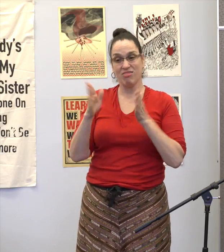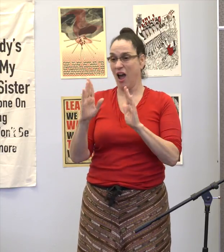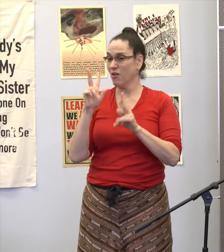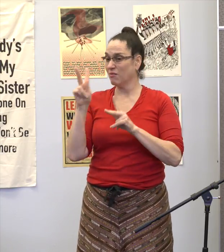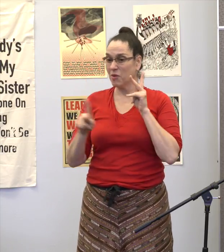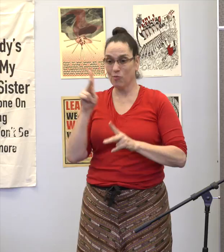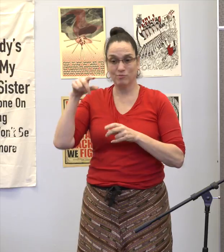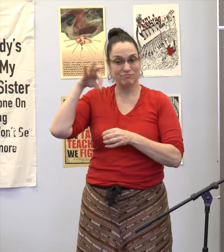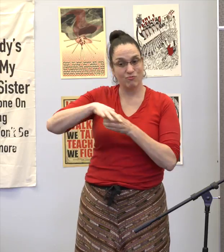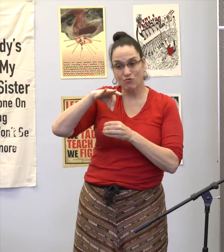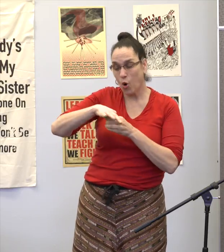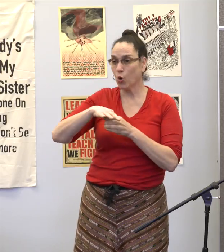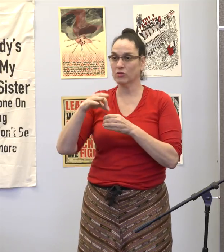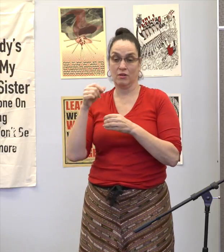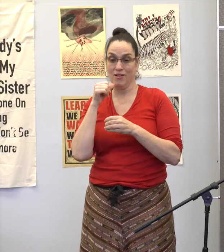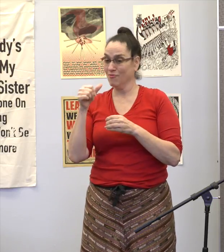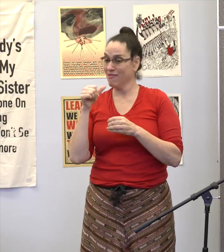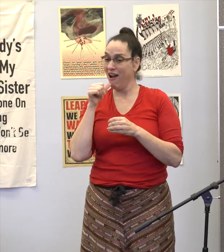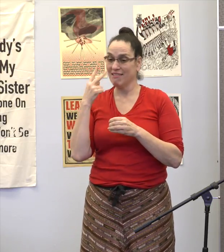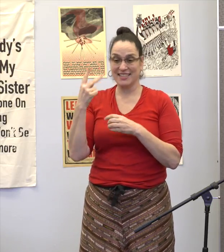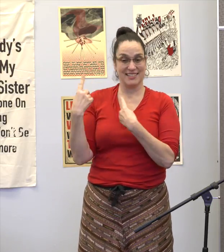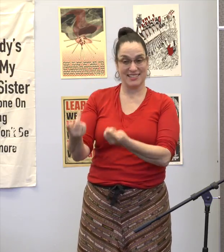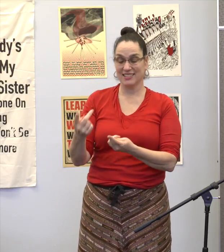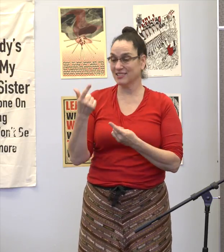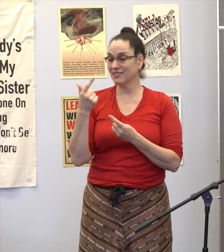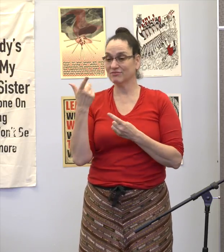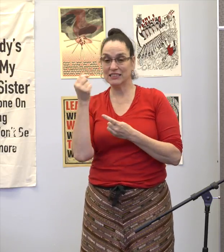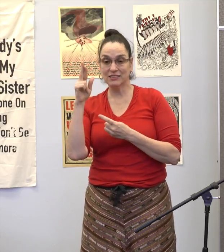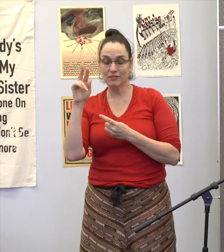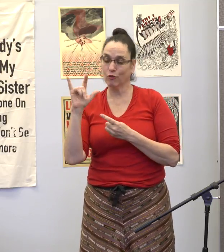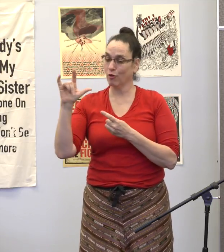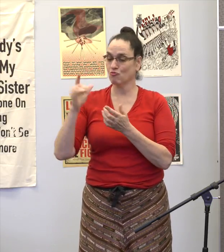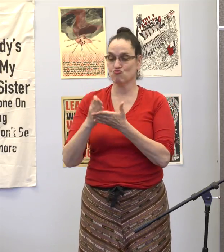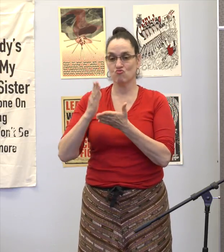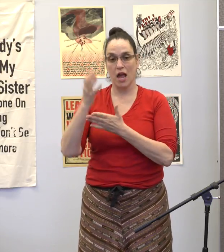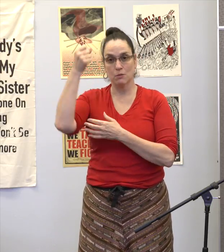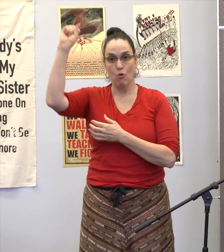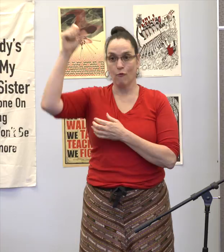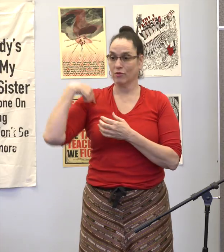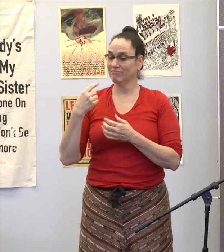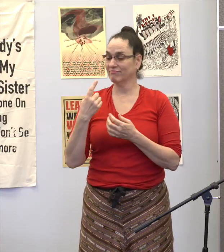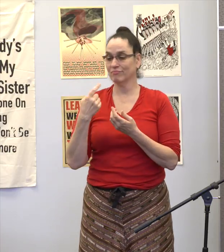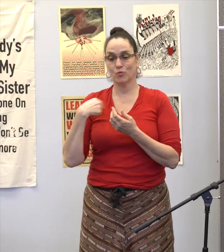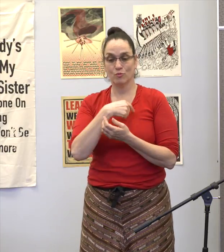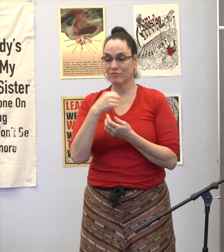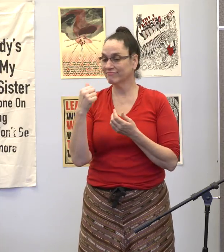the 20th century and the civil rights movement. Systemic racism is the refusal to give immigration